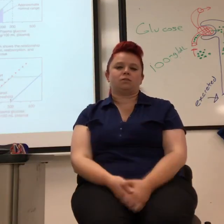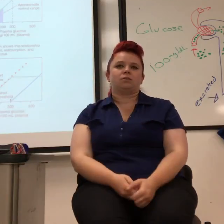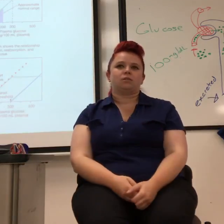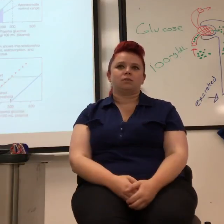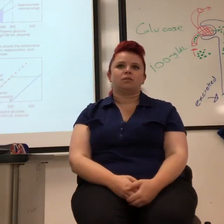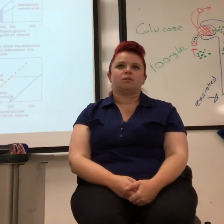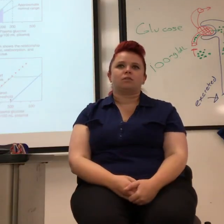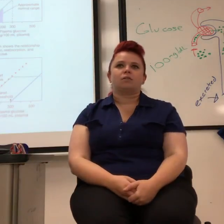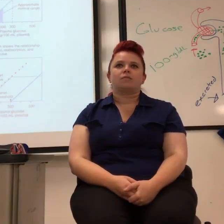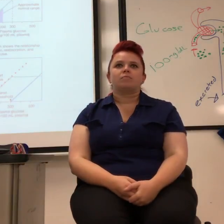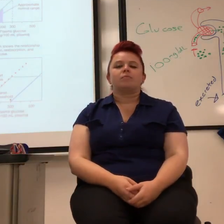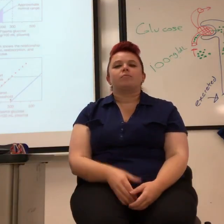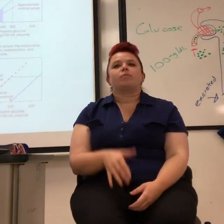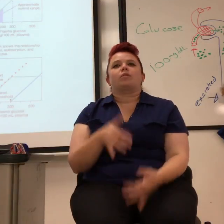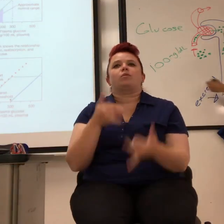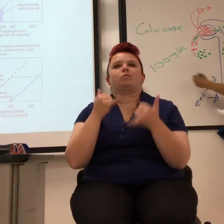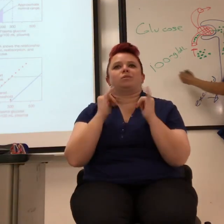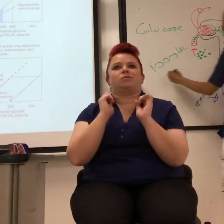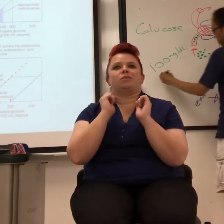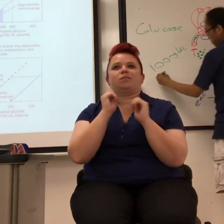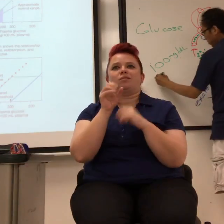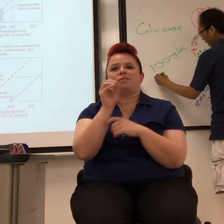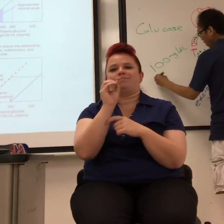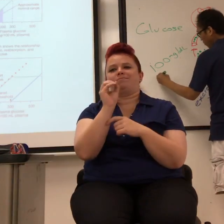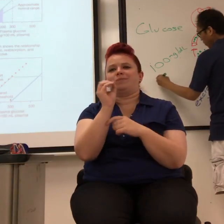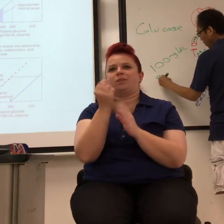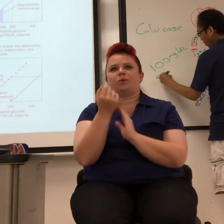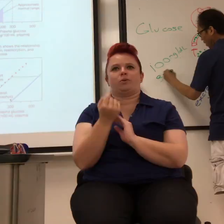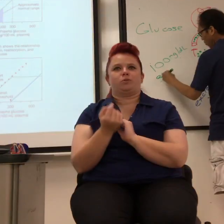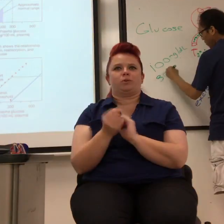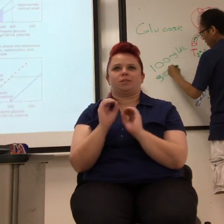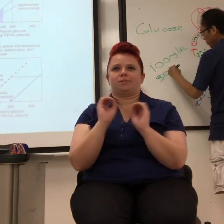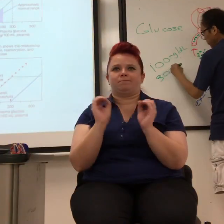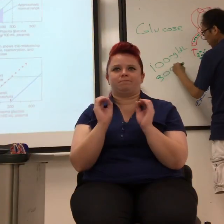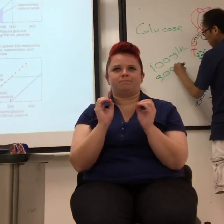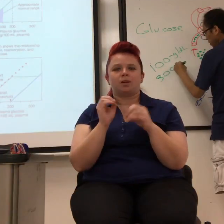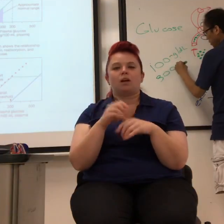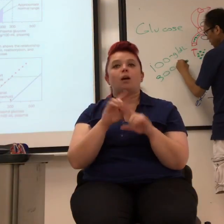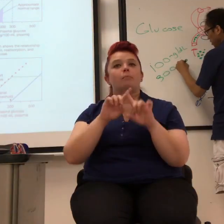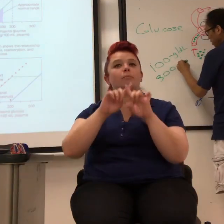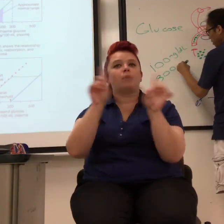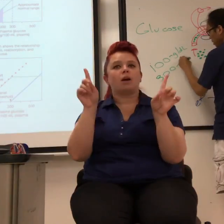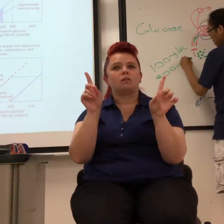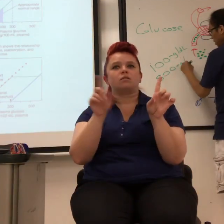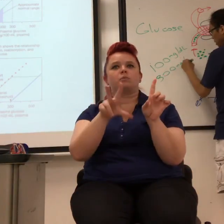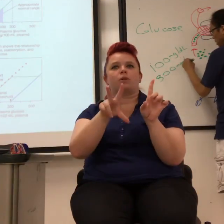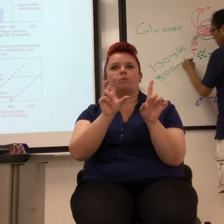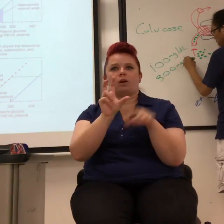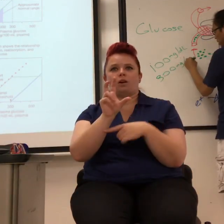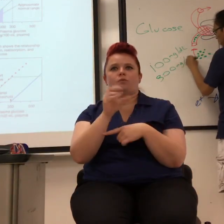reabsorbed, and there's still zero excretion. However, at 300,